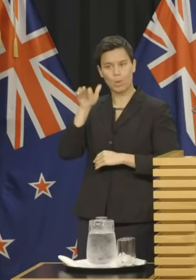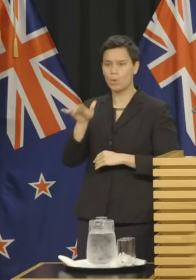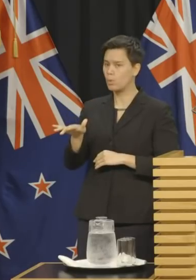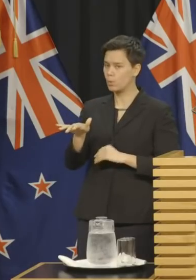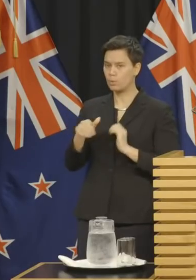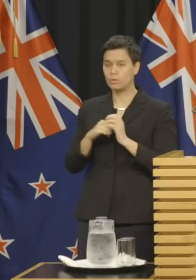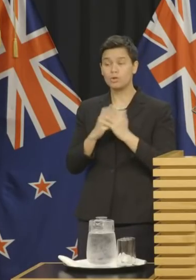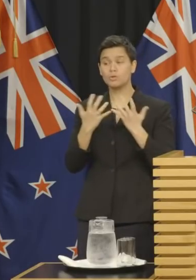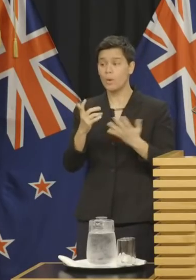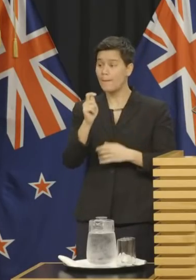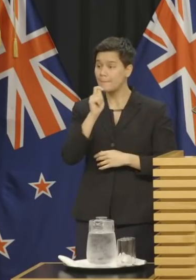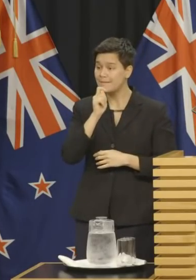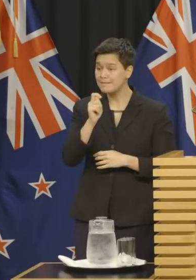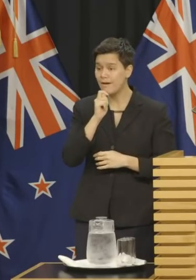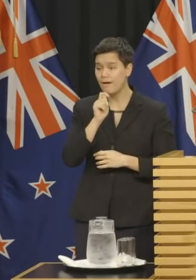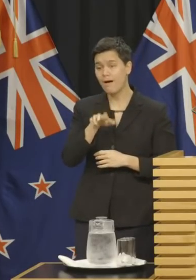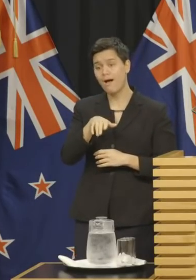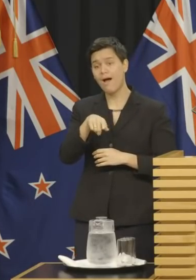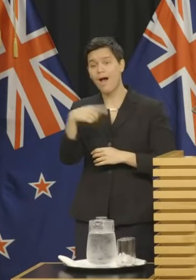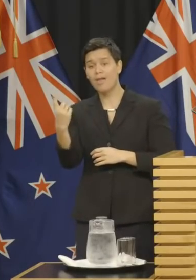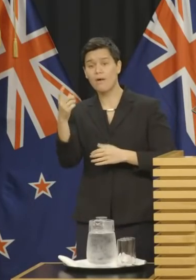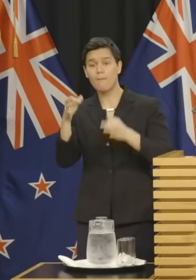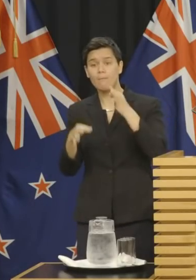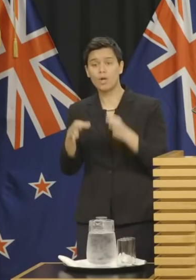other politicians respect this.